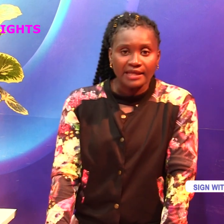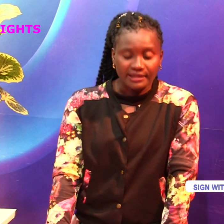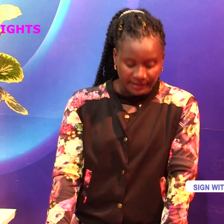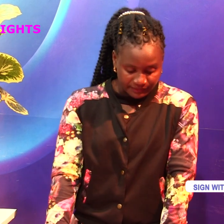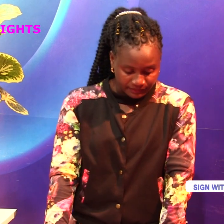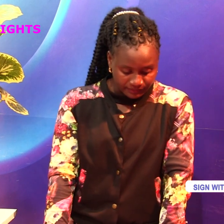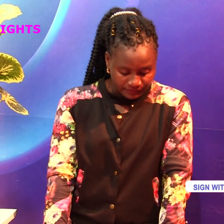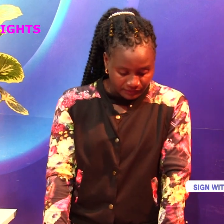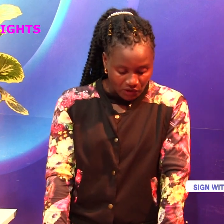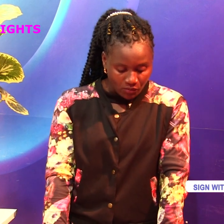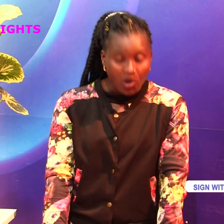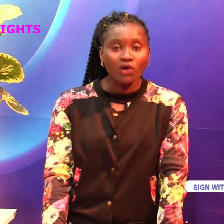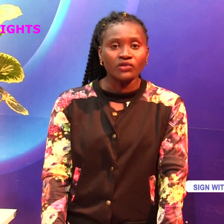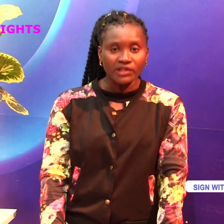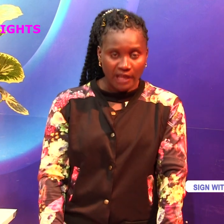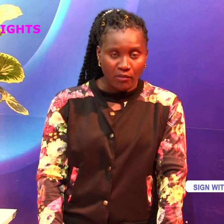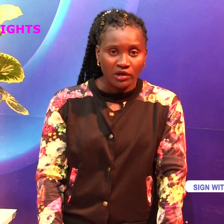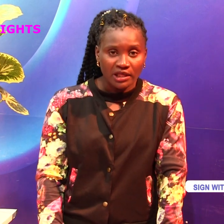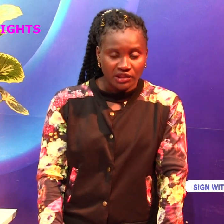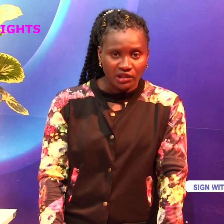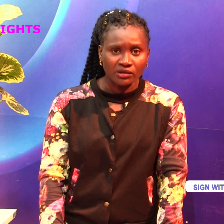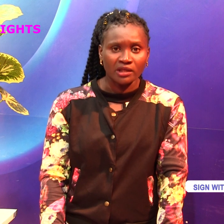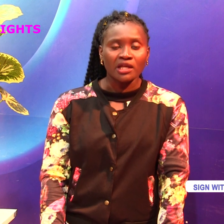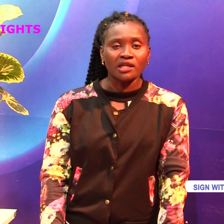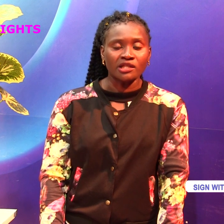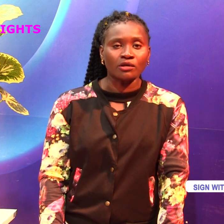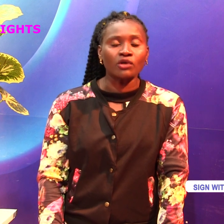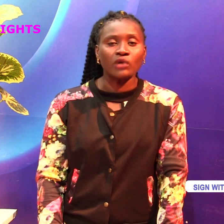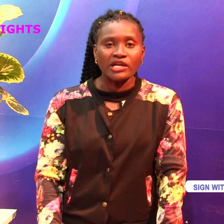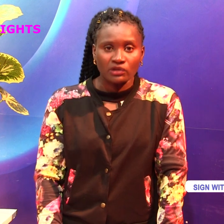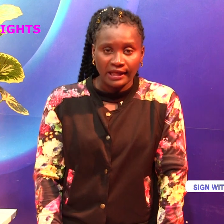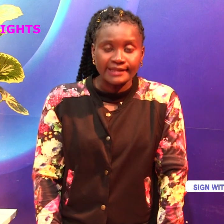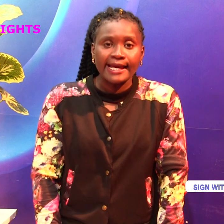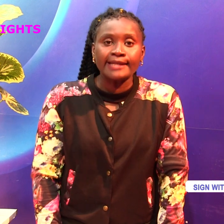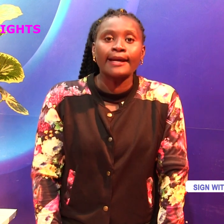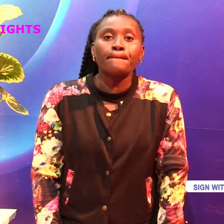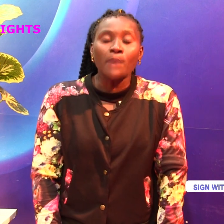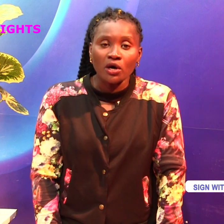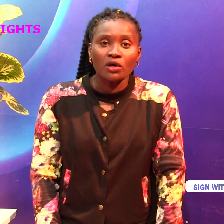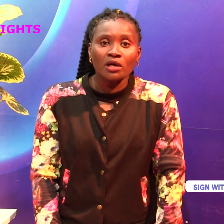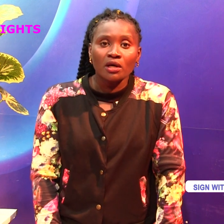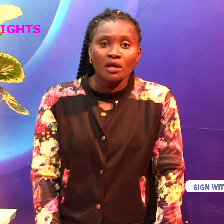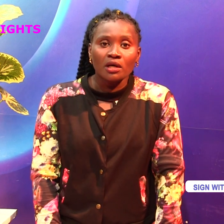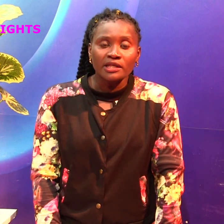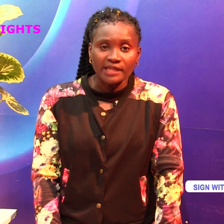and mock disabled children. It is wrong to isolate and mock